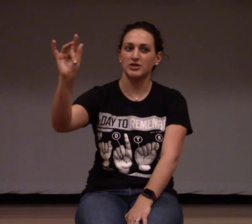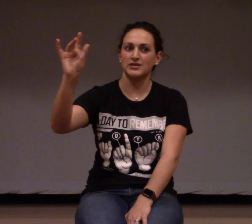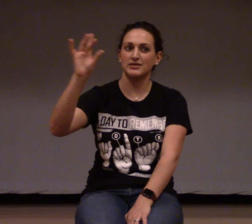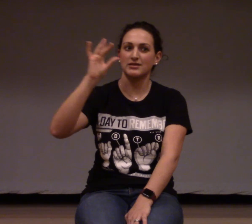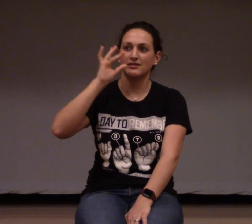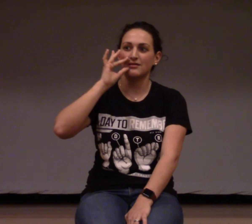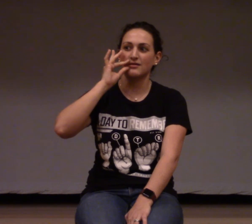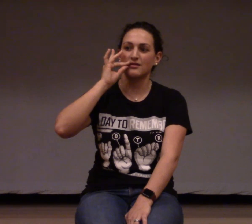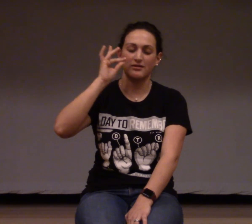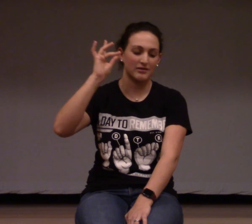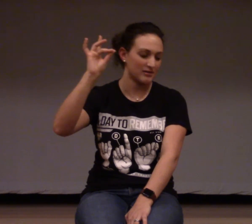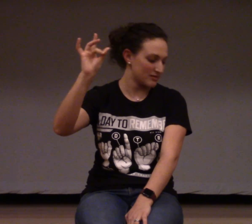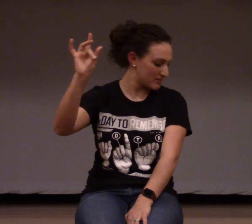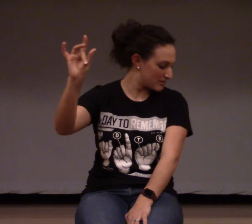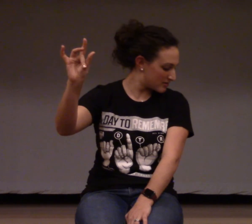Delicious.